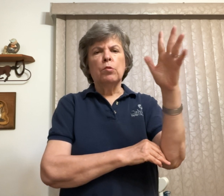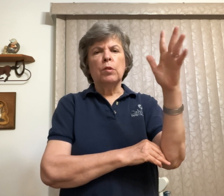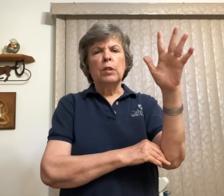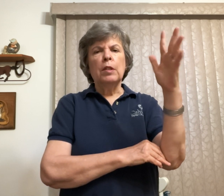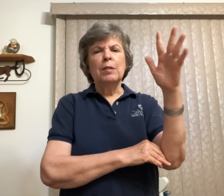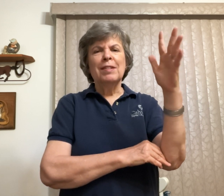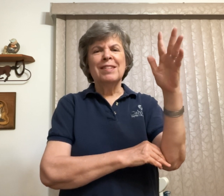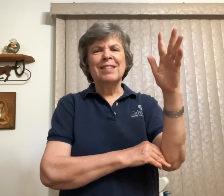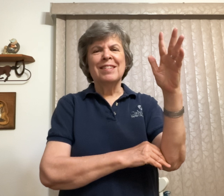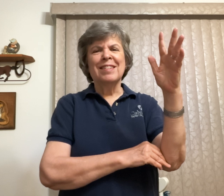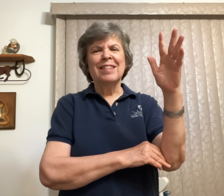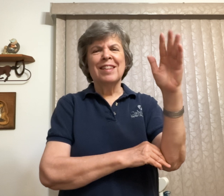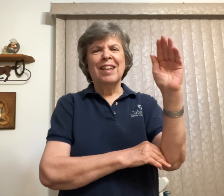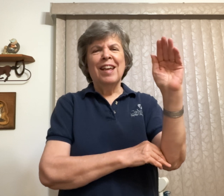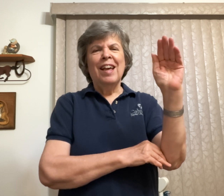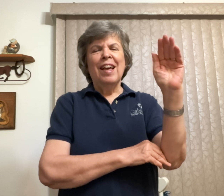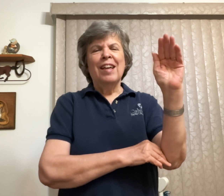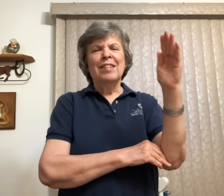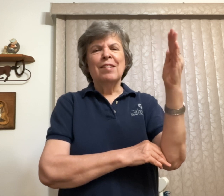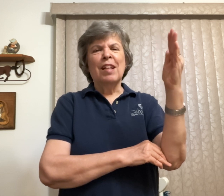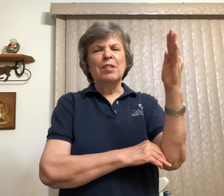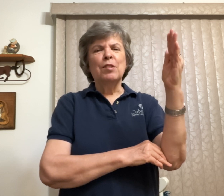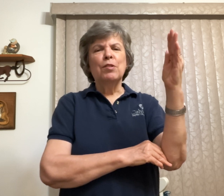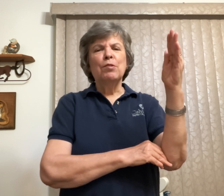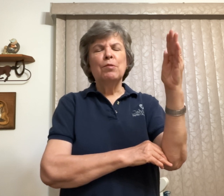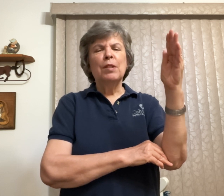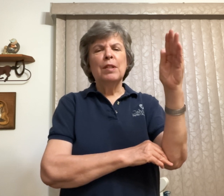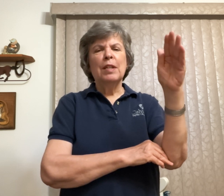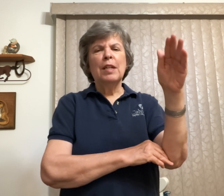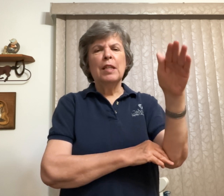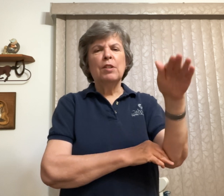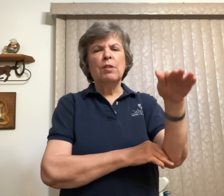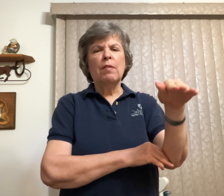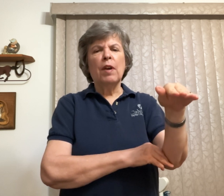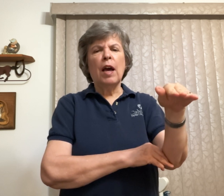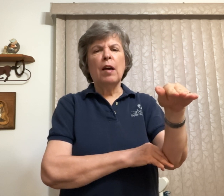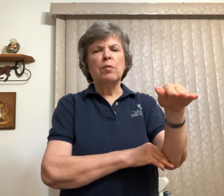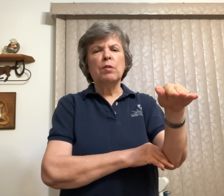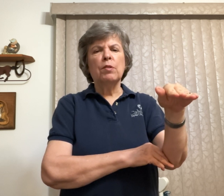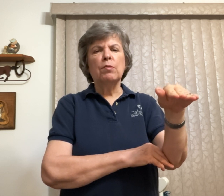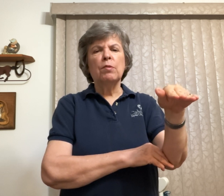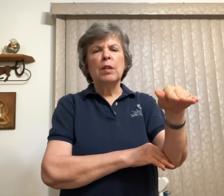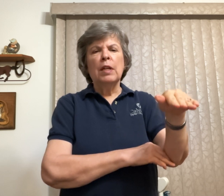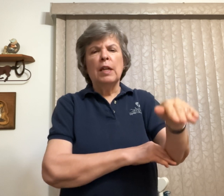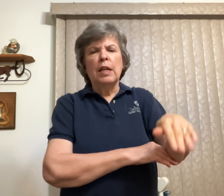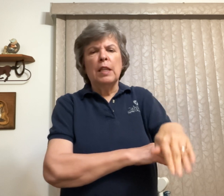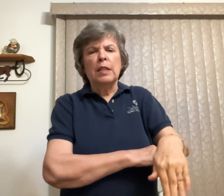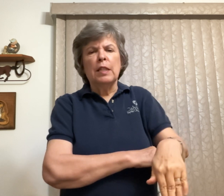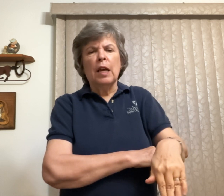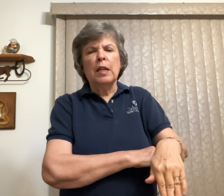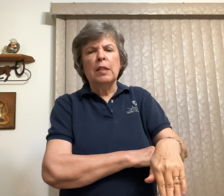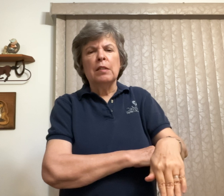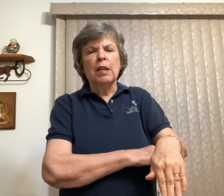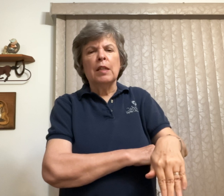tree. So that's noon, and then you have afternoon, and then night is like